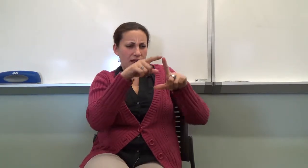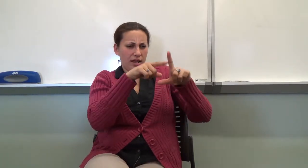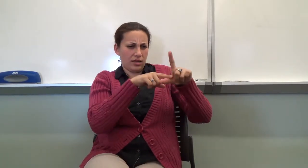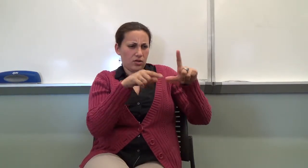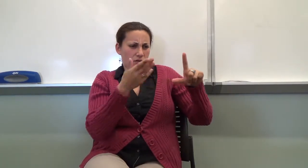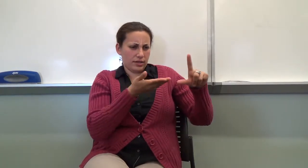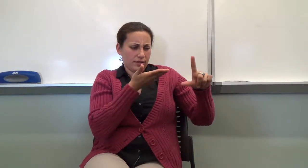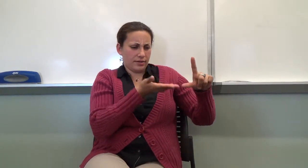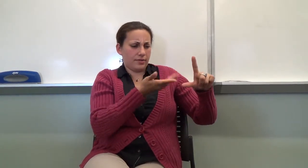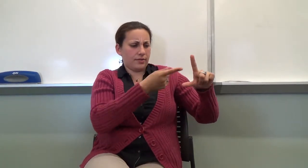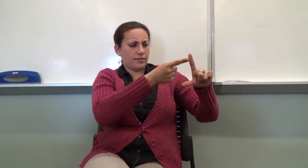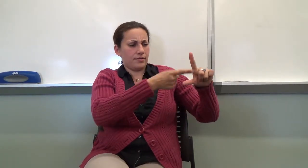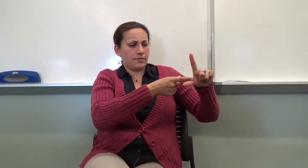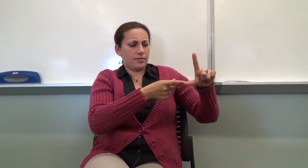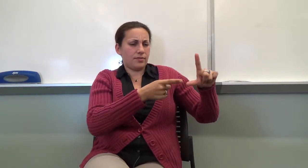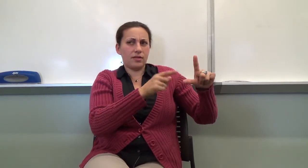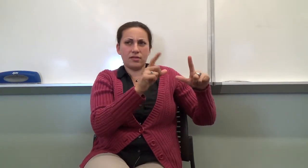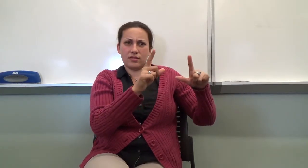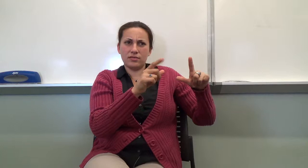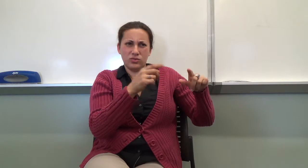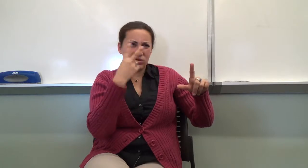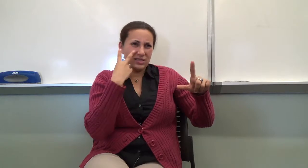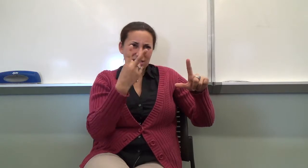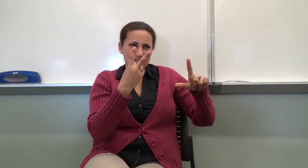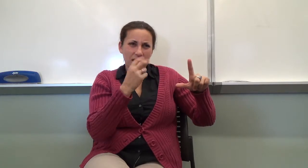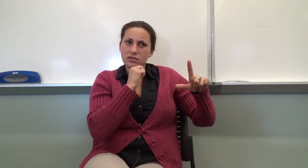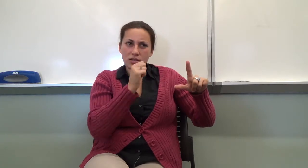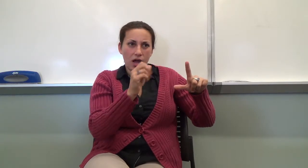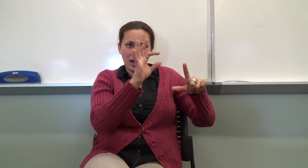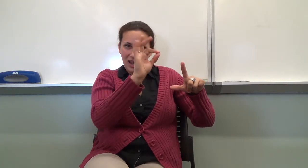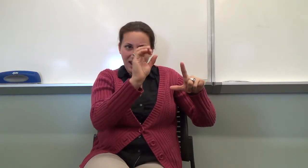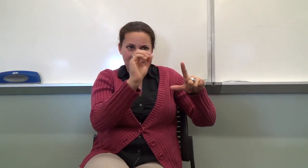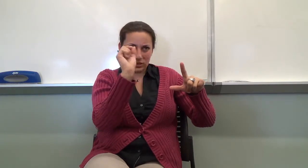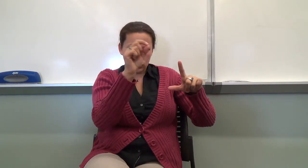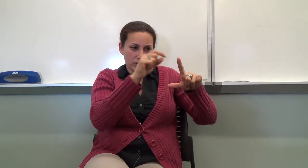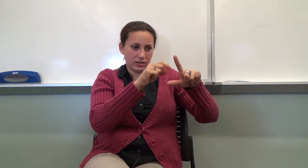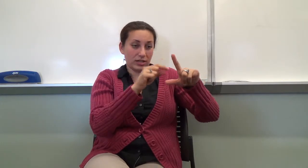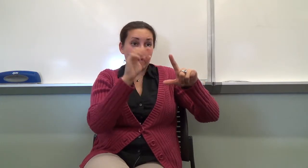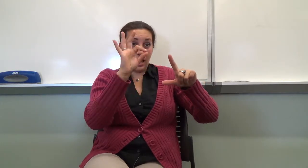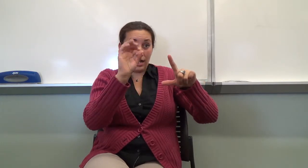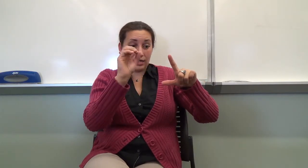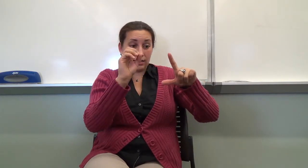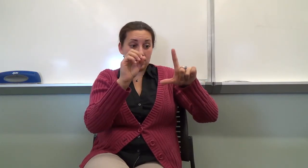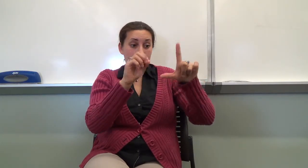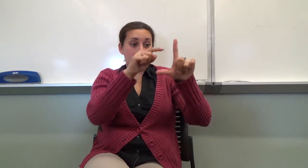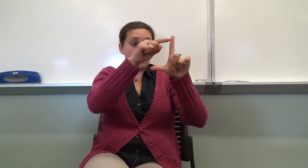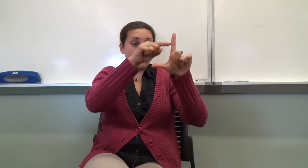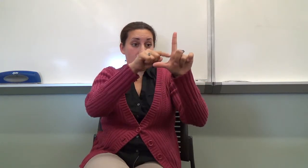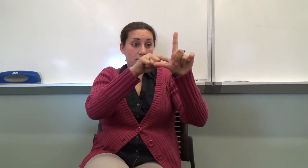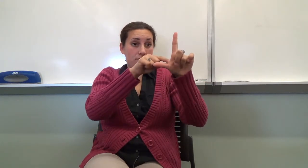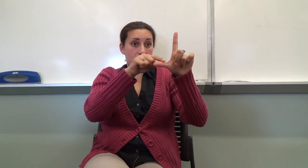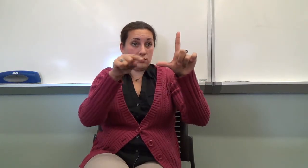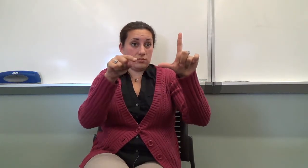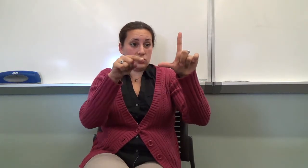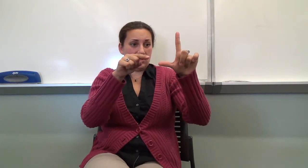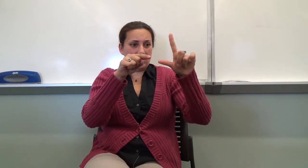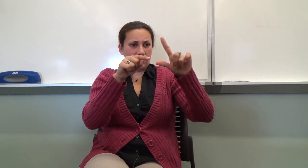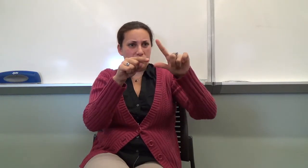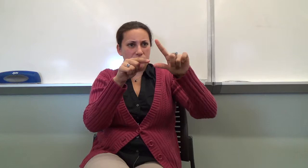that angle, you can tell it's less than a 90-degree angle, because a 90-degree angle would have to go up like that. So it's less than 90